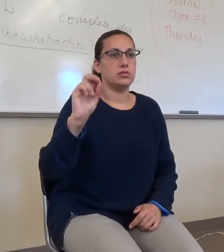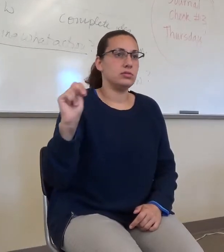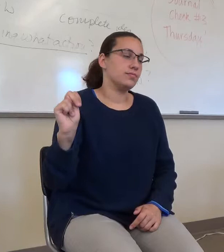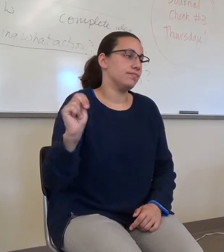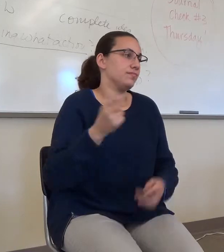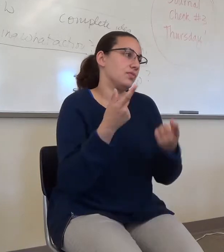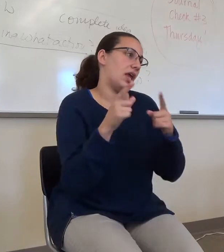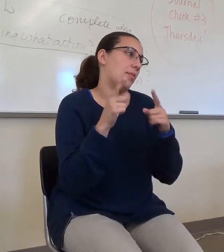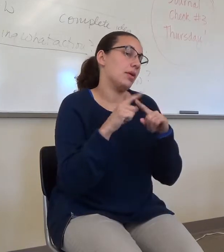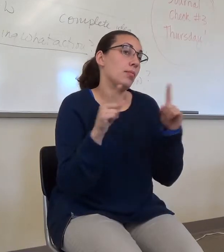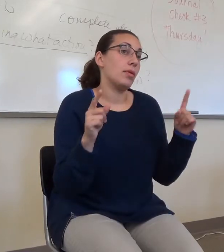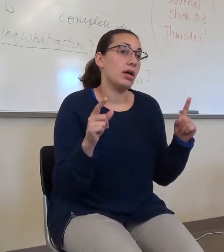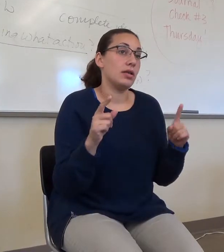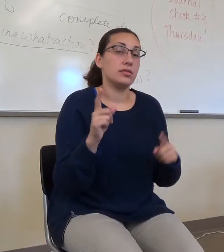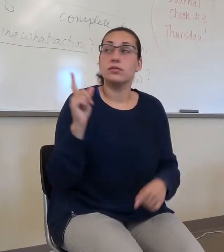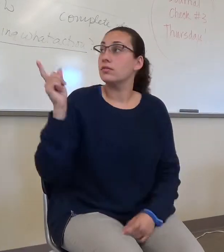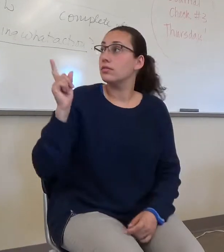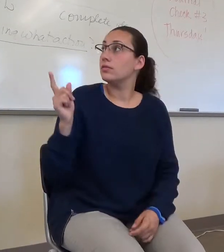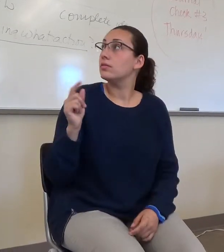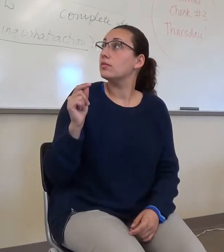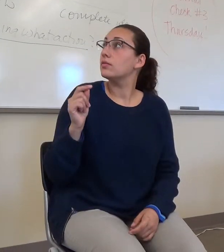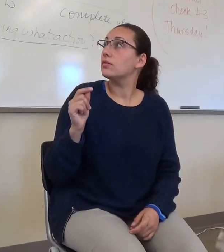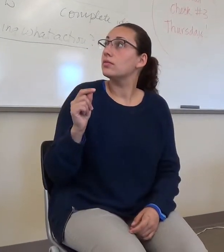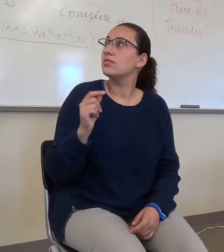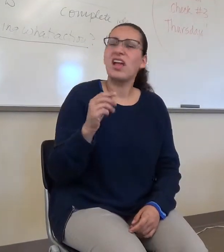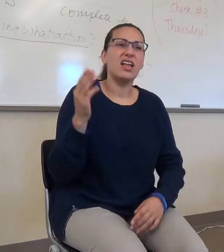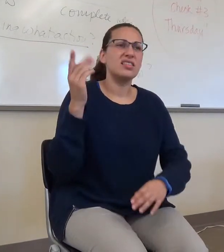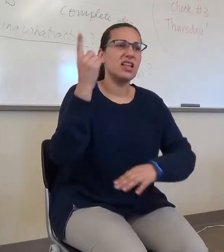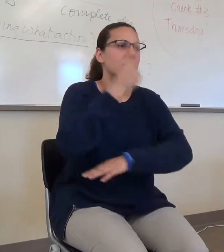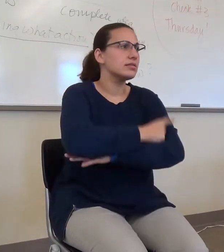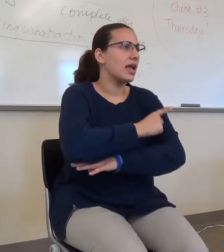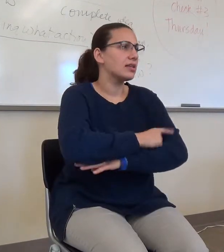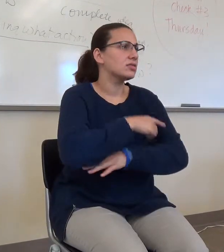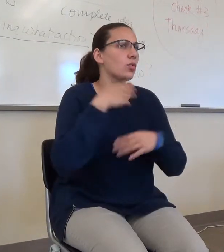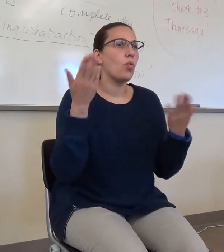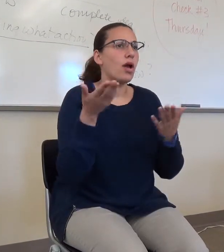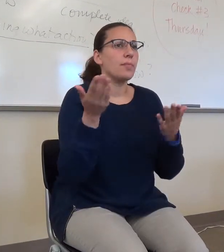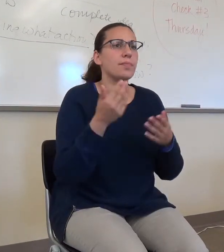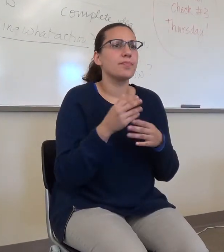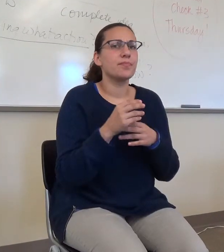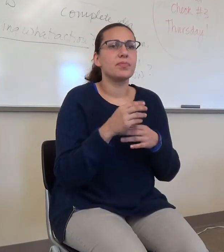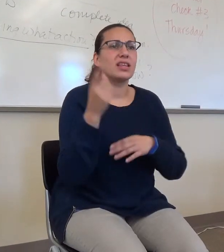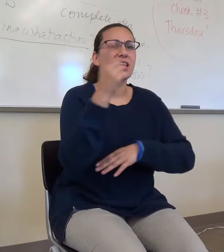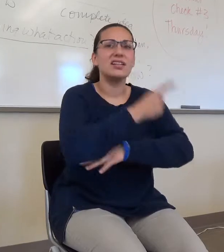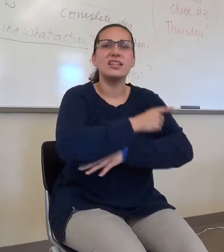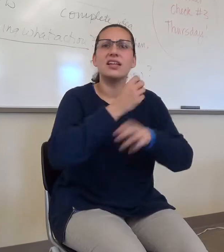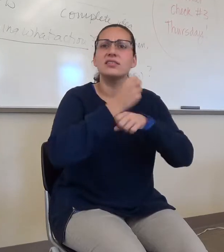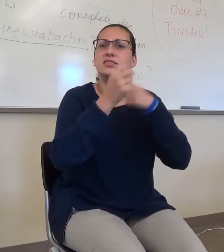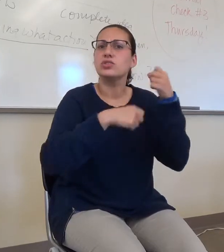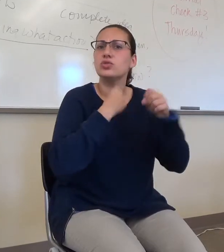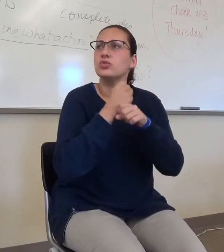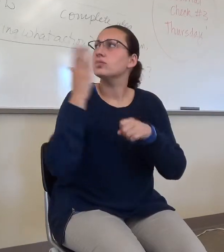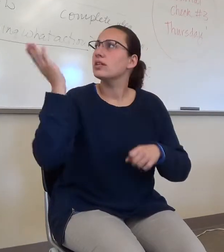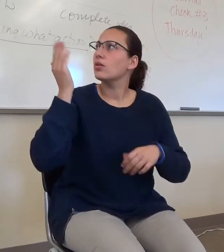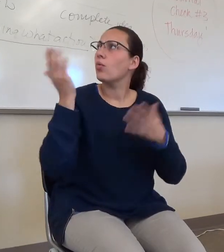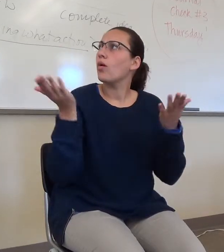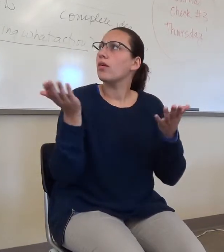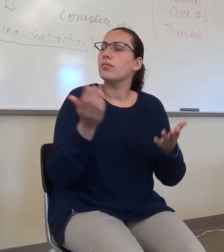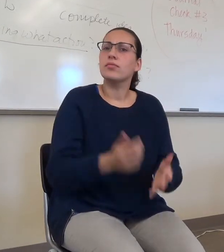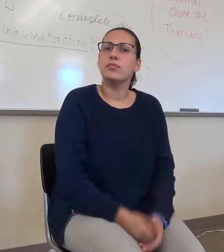thing about this one, what are these dates? Just in the last couple of minutes. What are these dates?